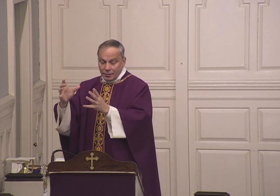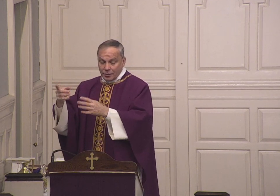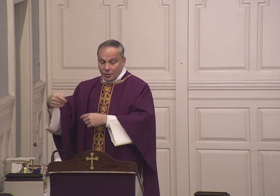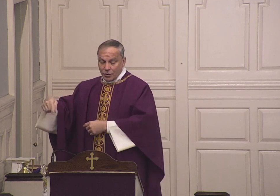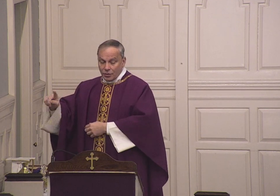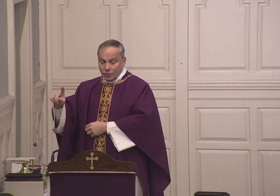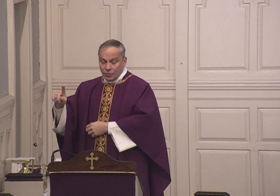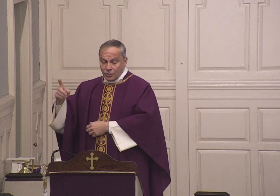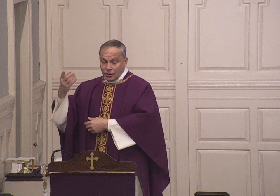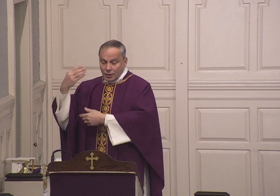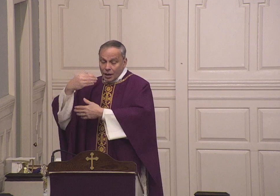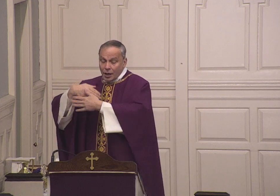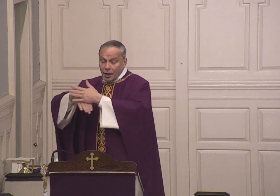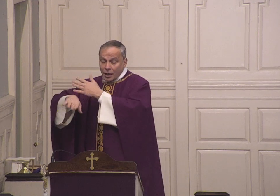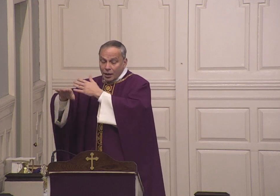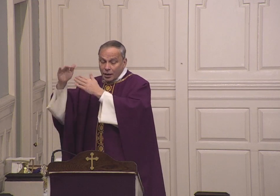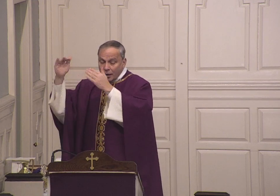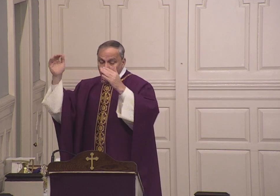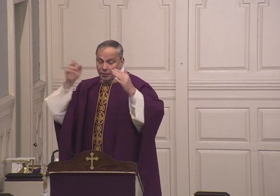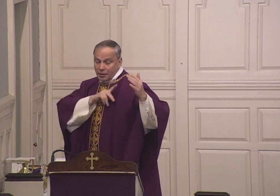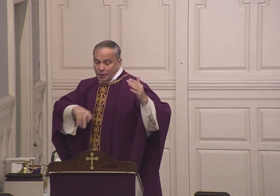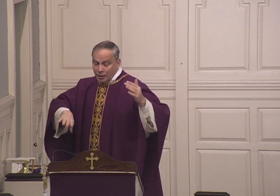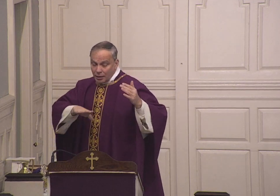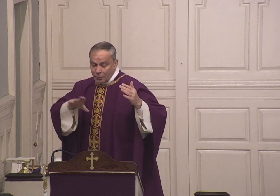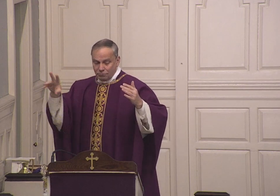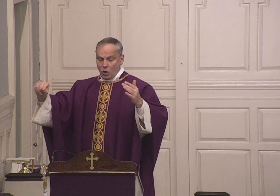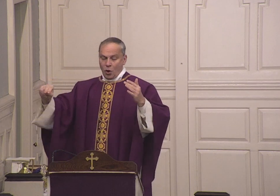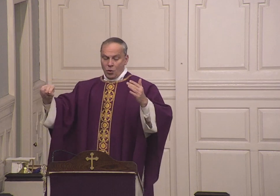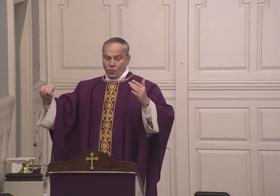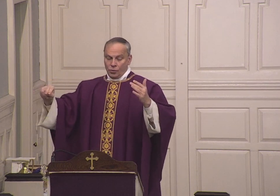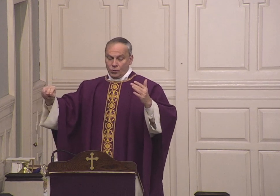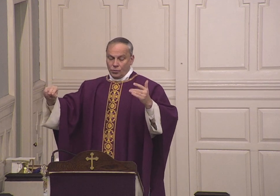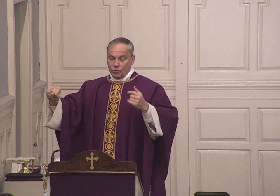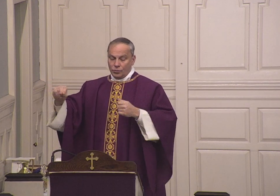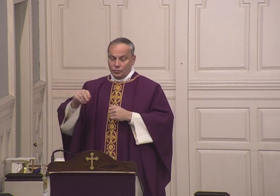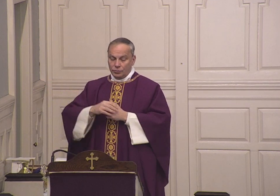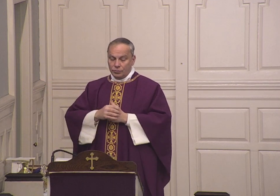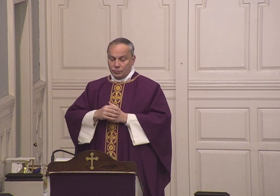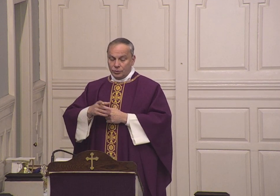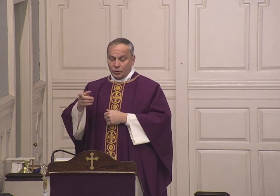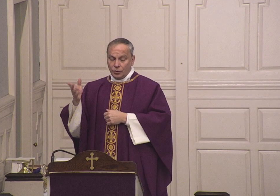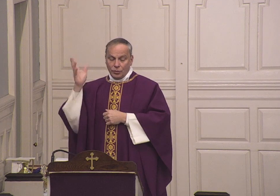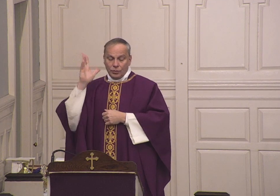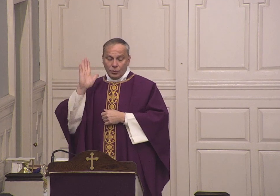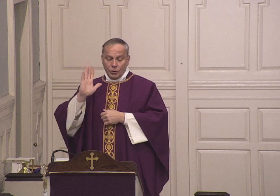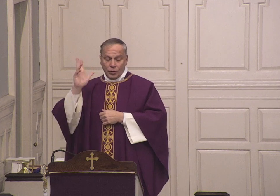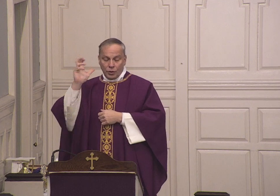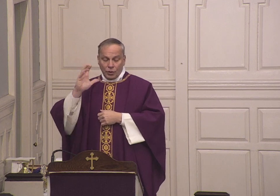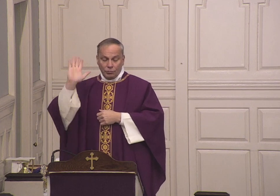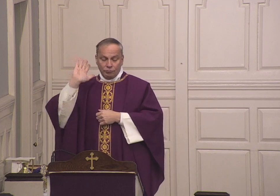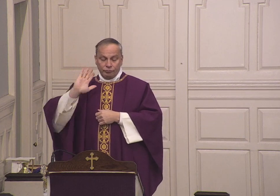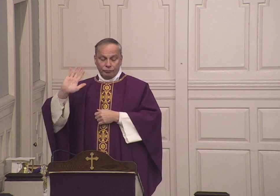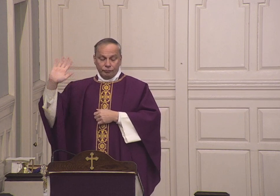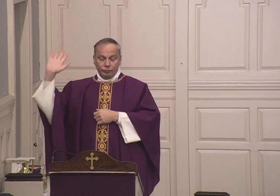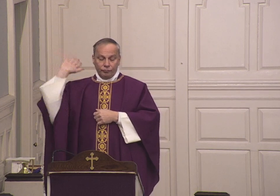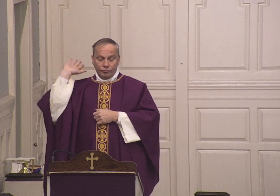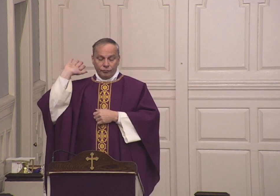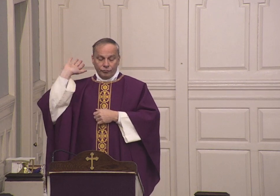scribes and Pharisees, you will not enter into the kingdom of heaven.